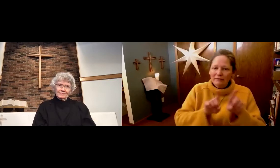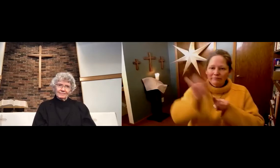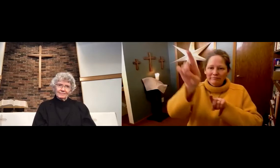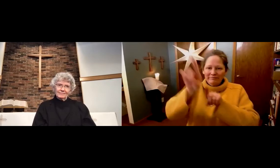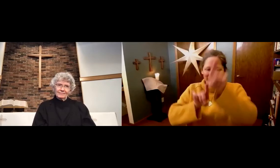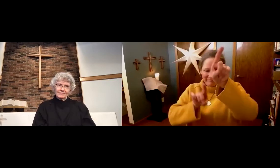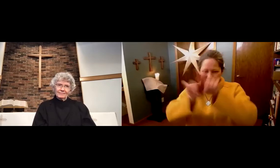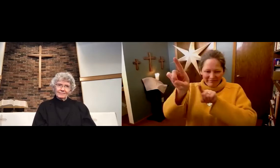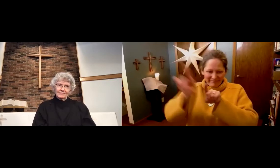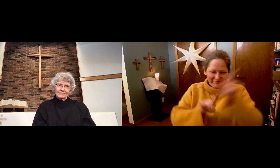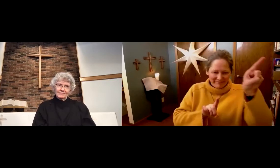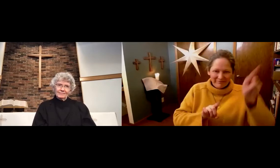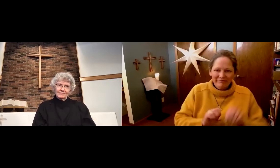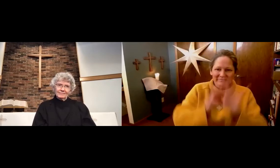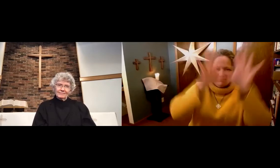Our light